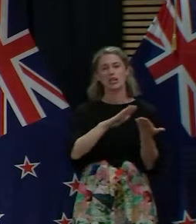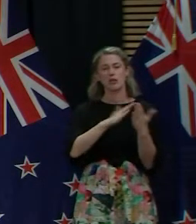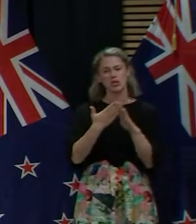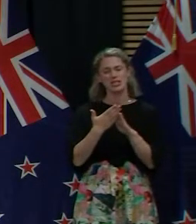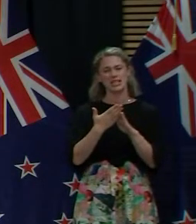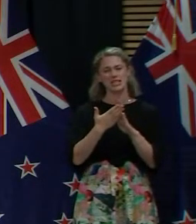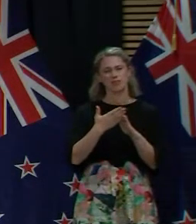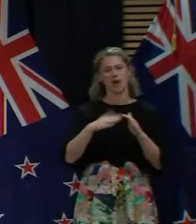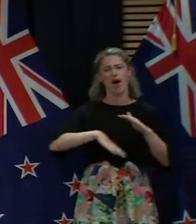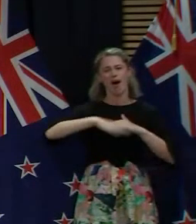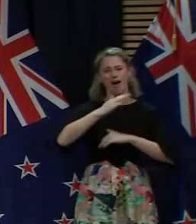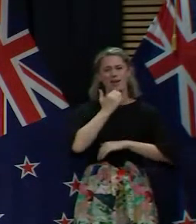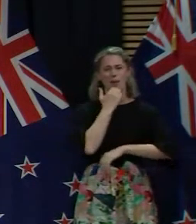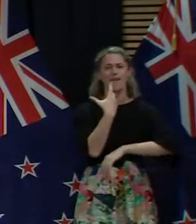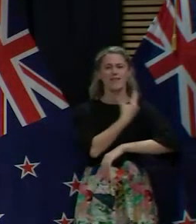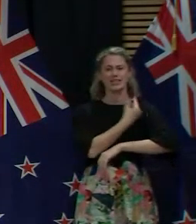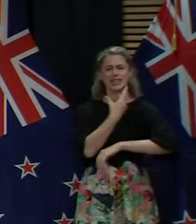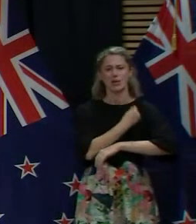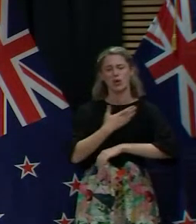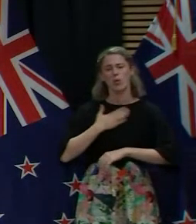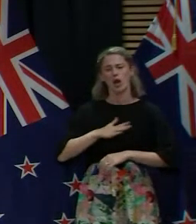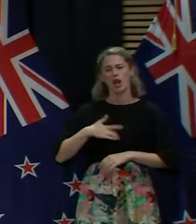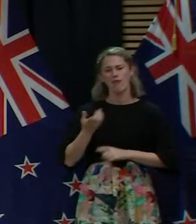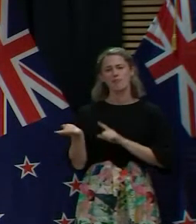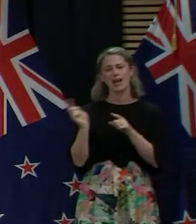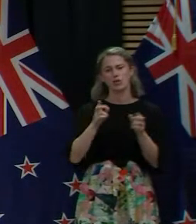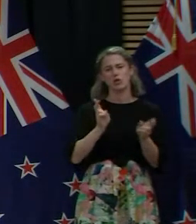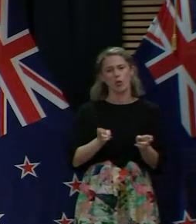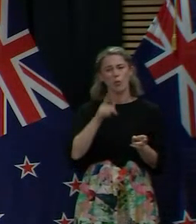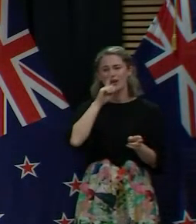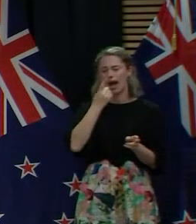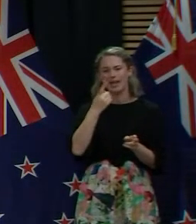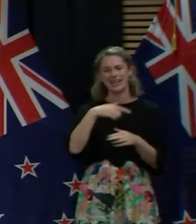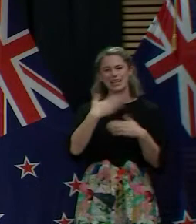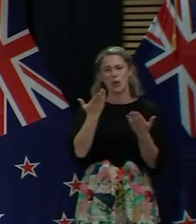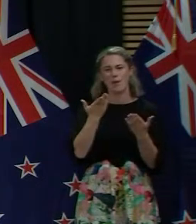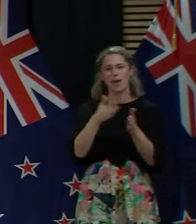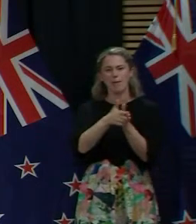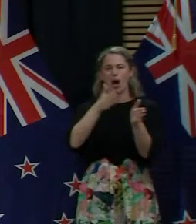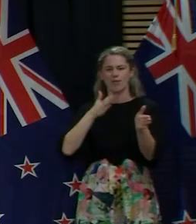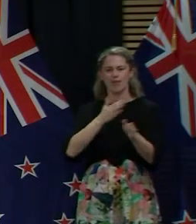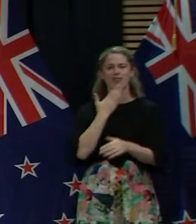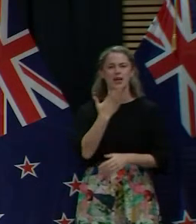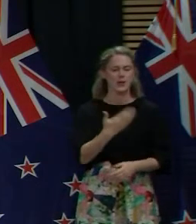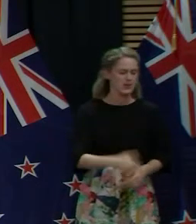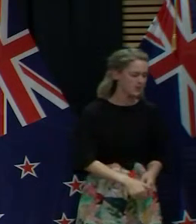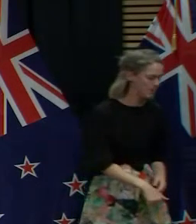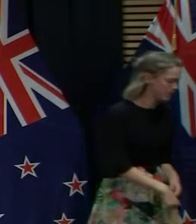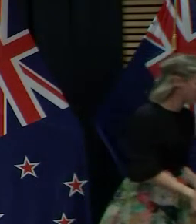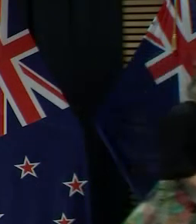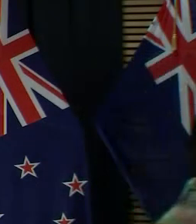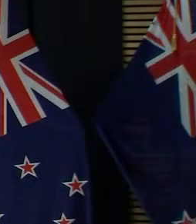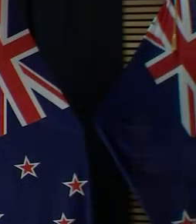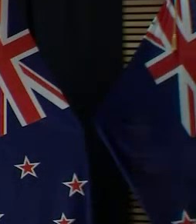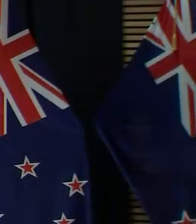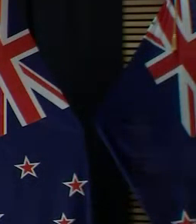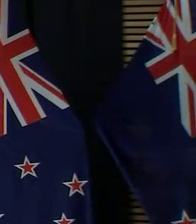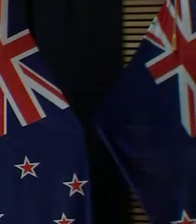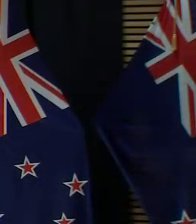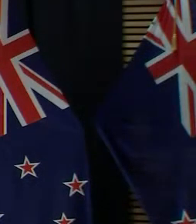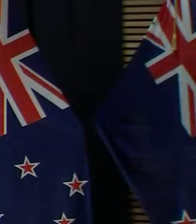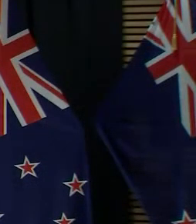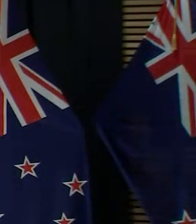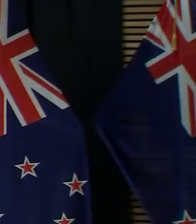well covered by vaccination. For life to go back to normal, we really can't leave anyone behind. Kia ora. Thanks, Professor